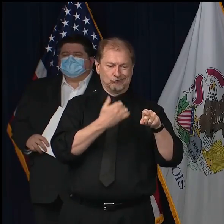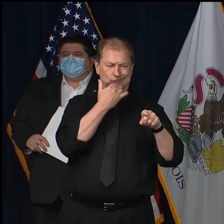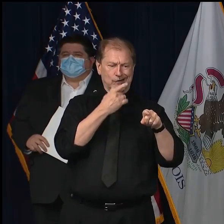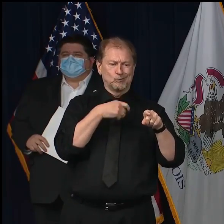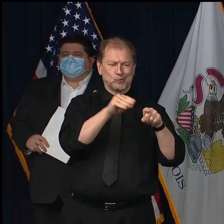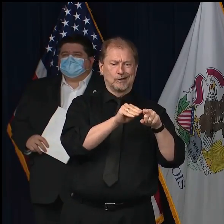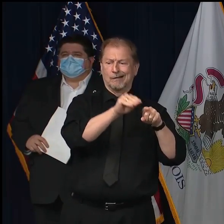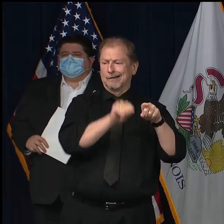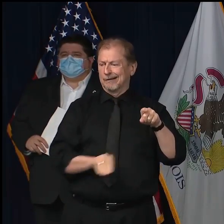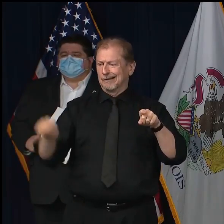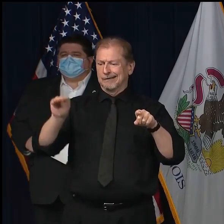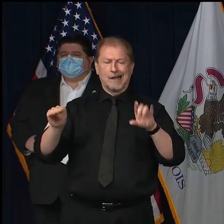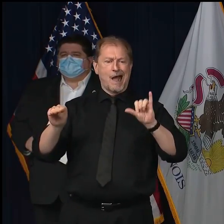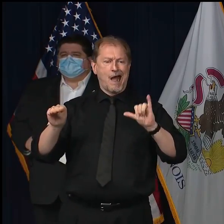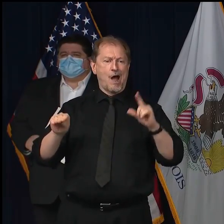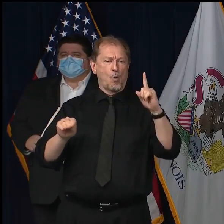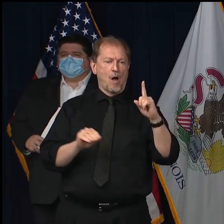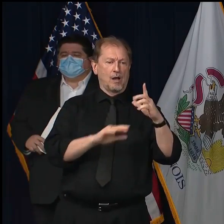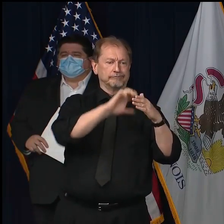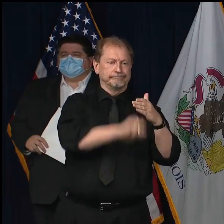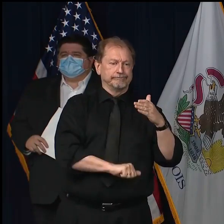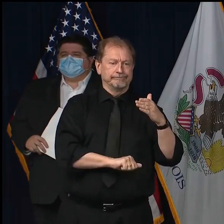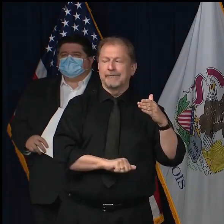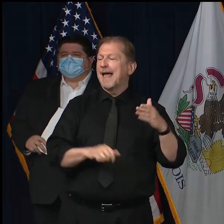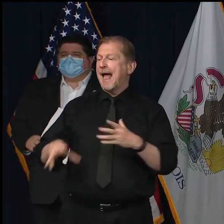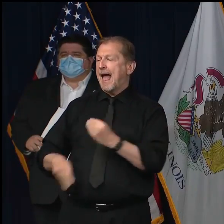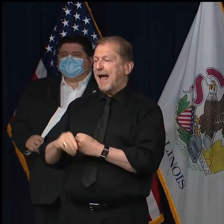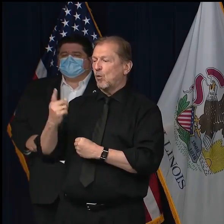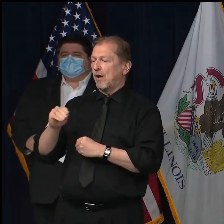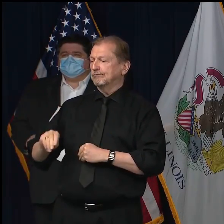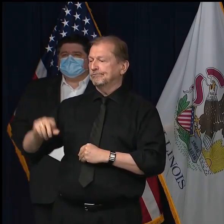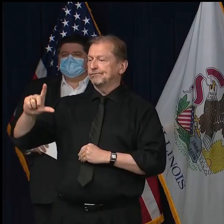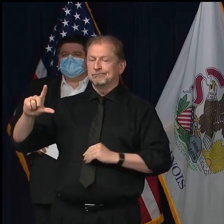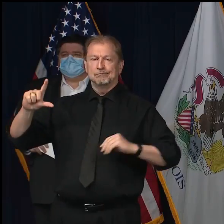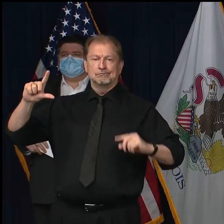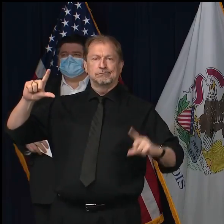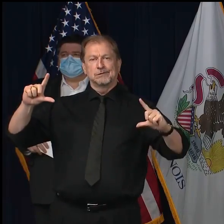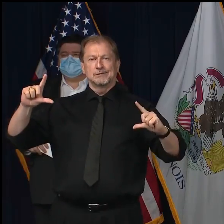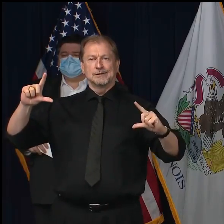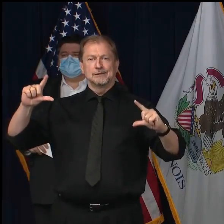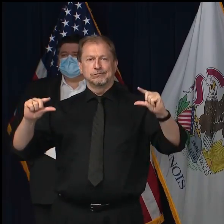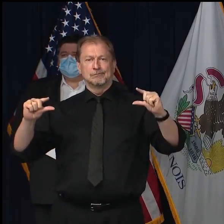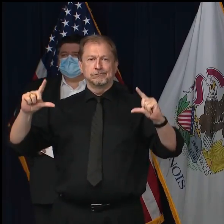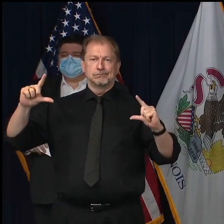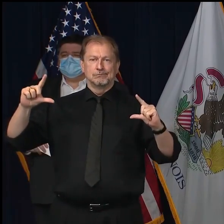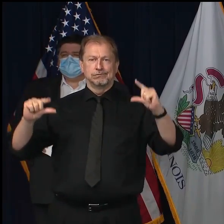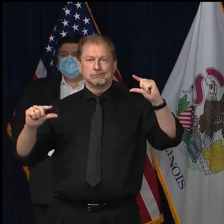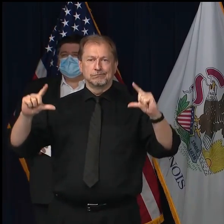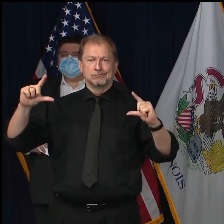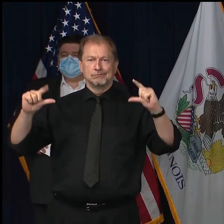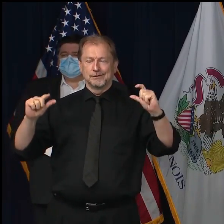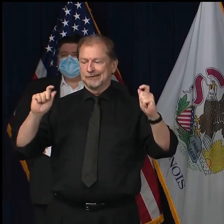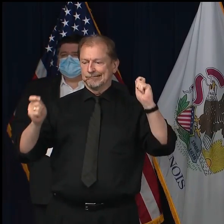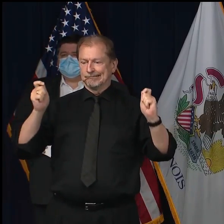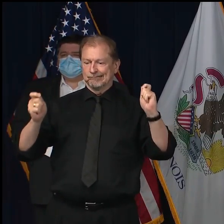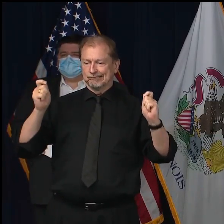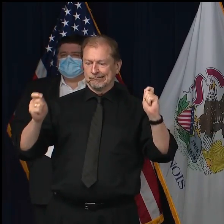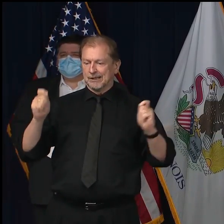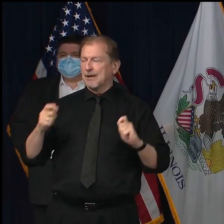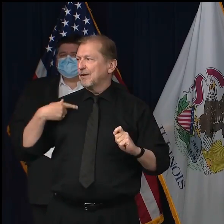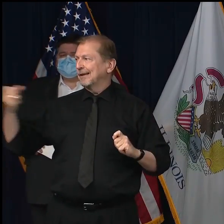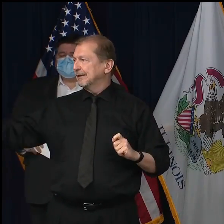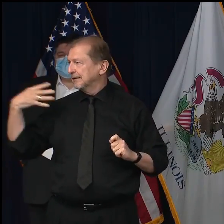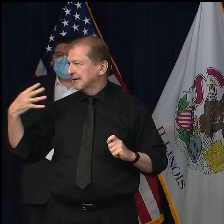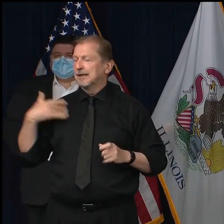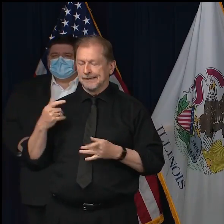will fluctuate. One will go up and one will go down. So ordinarily, with all the data that IDPH